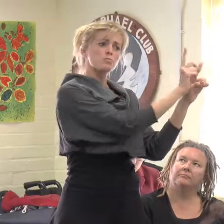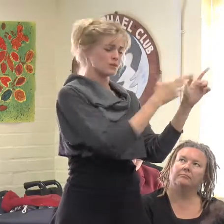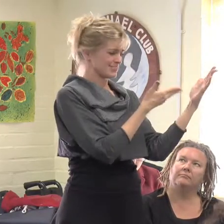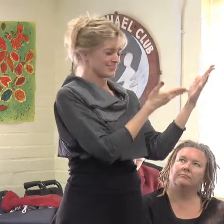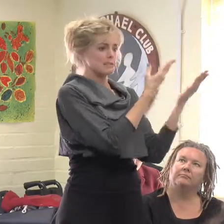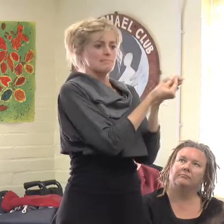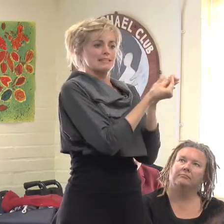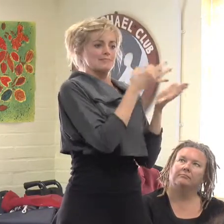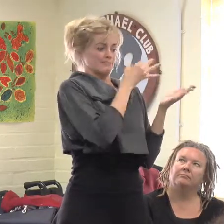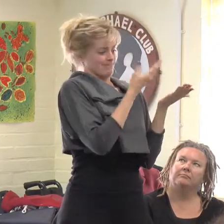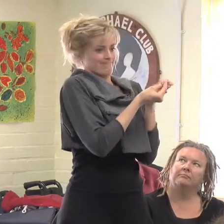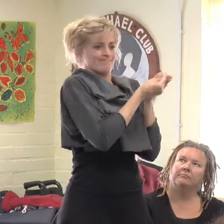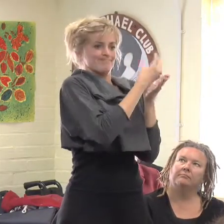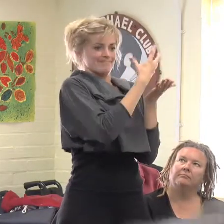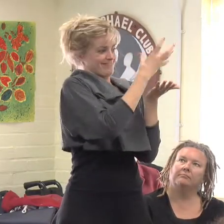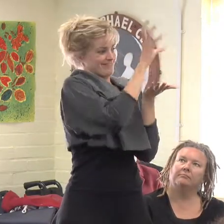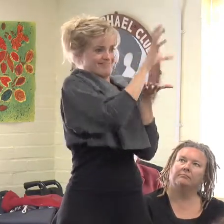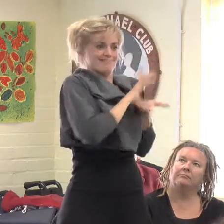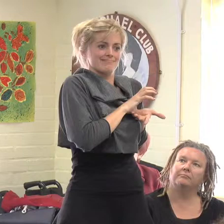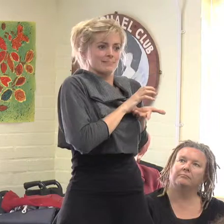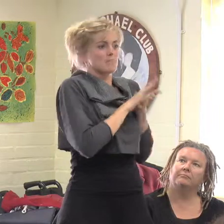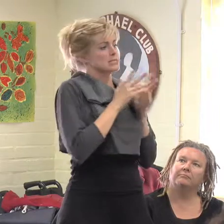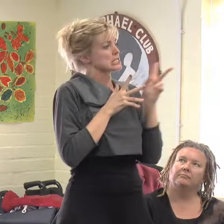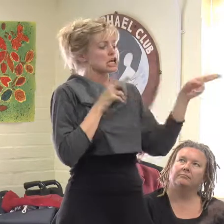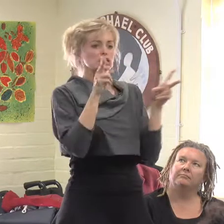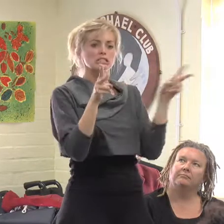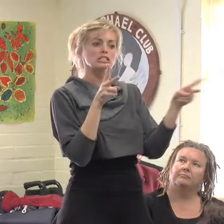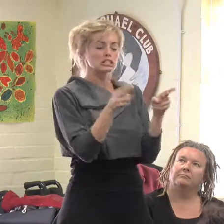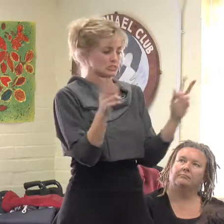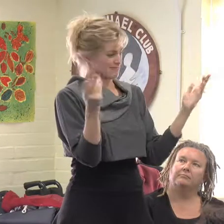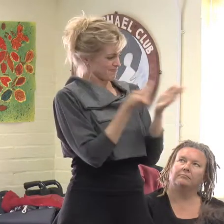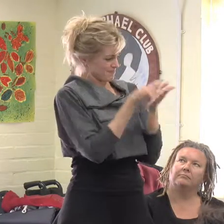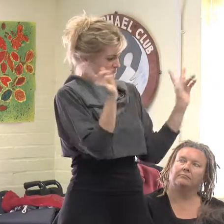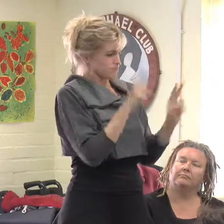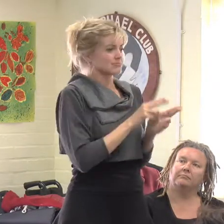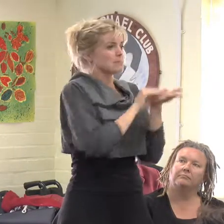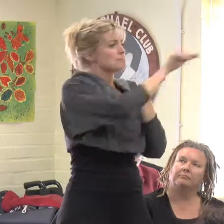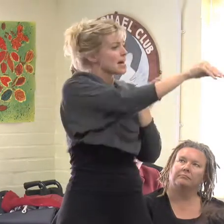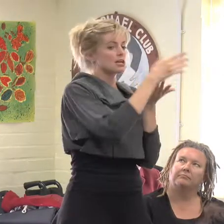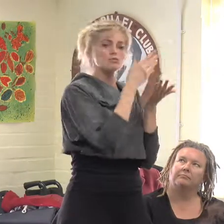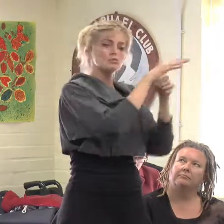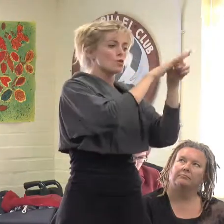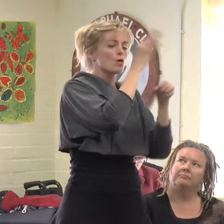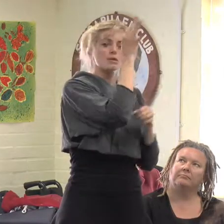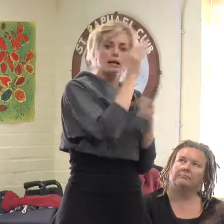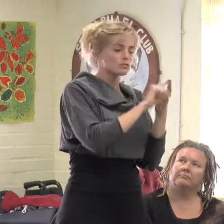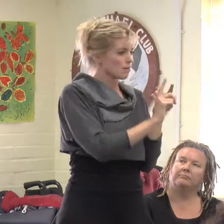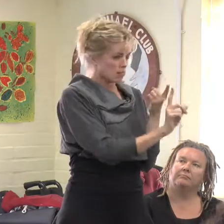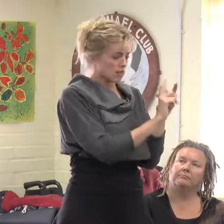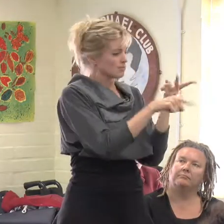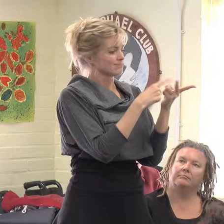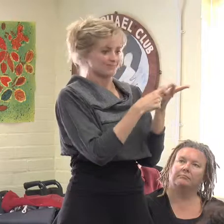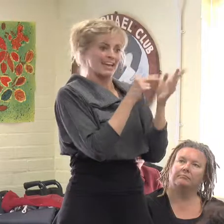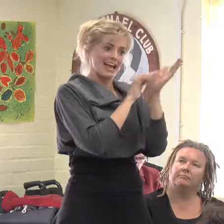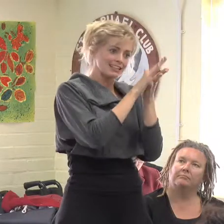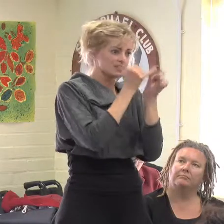Lib Dems. They're going to carry on with cuts to local government. They're going to carry on with cuts to social security. They're going to carry on with cuts that are going to affect